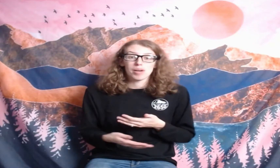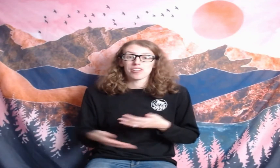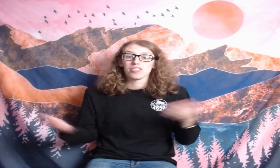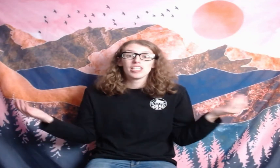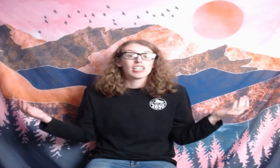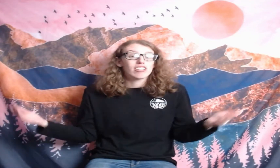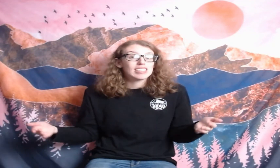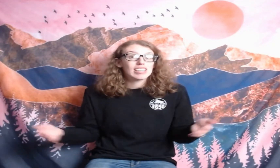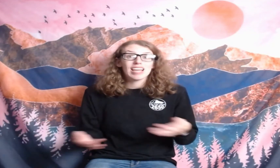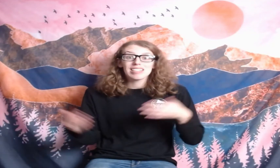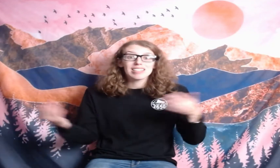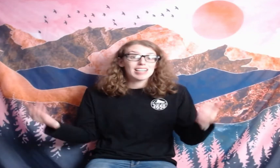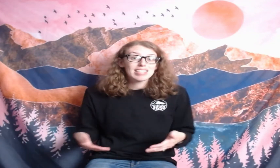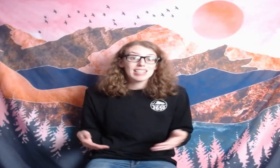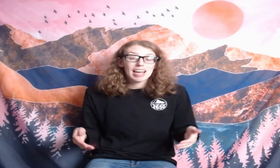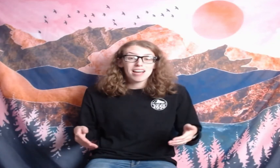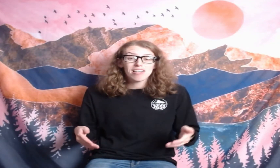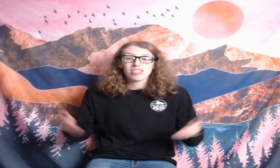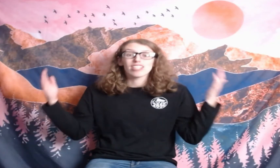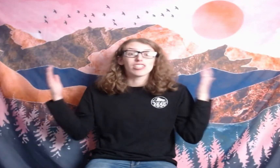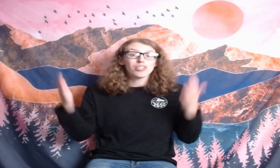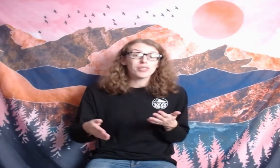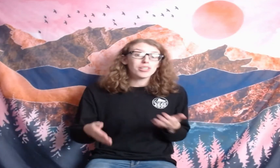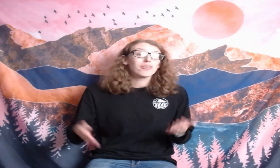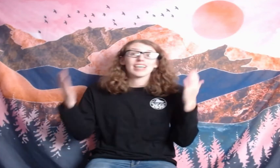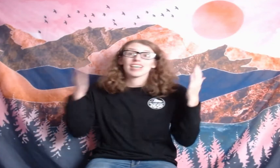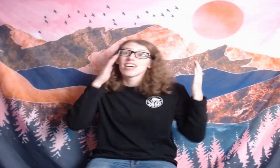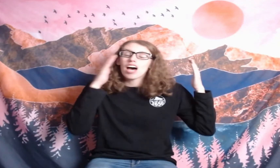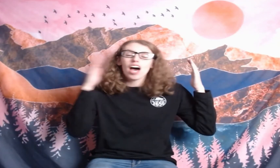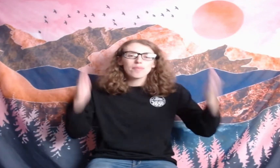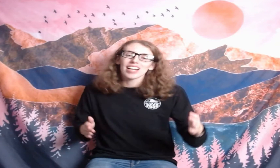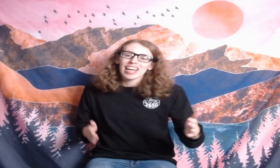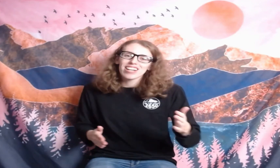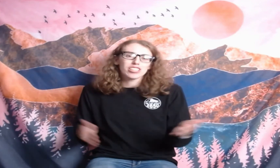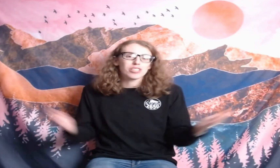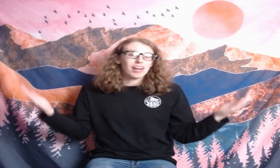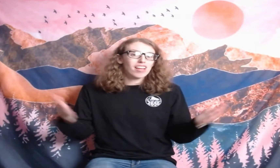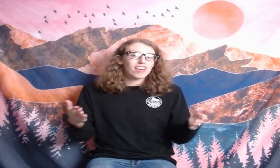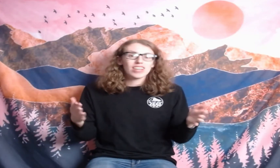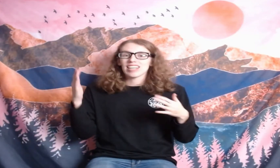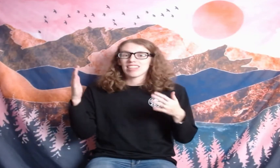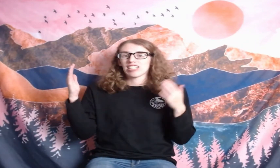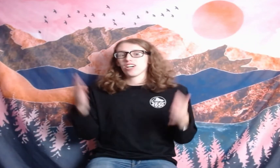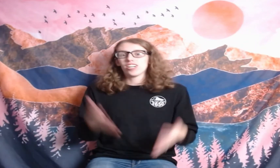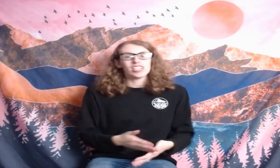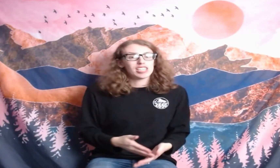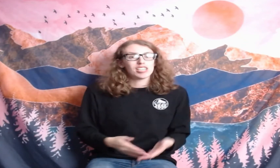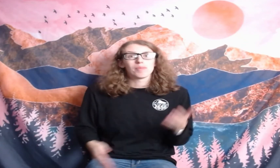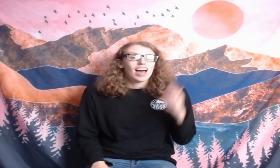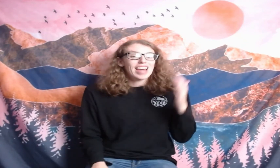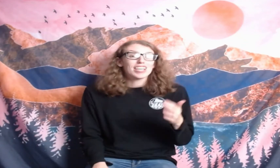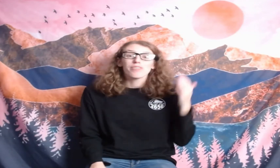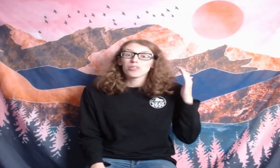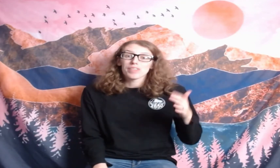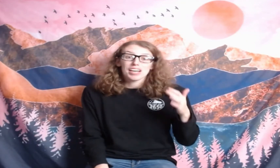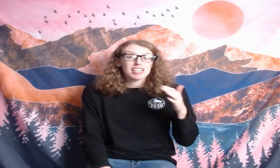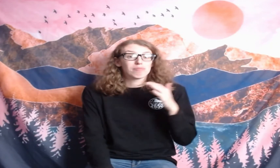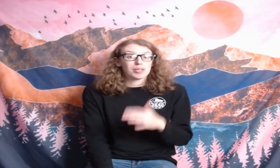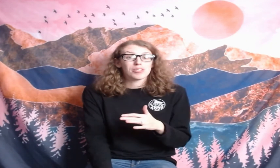remodel. Granted, that is less than a house, and go you. Like, I'm not hating on you. I love it. I think it's awesome. I think if you were the kind of person who